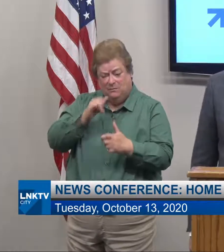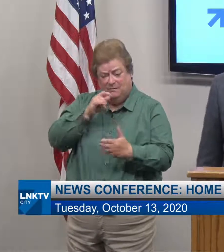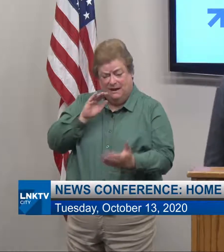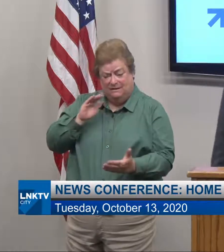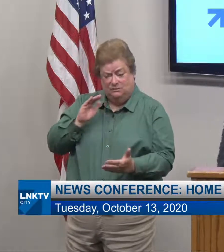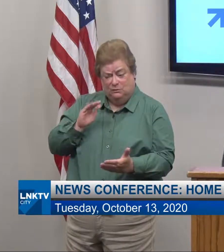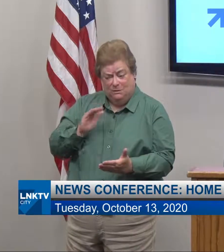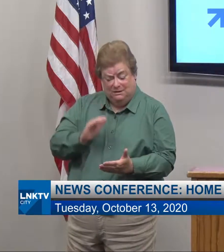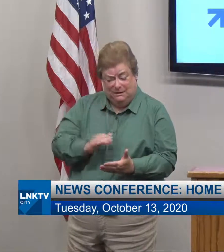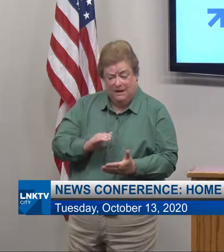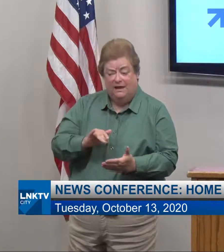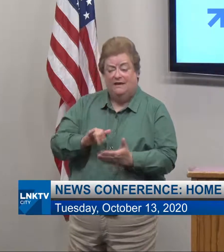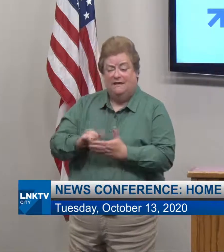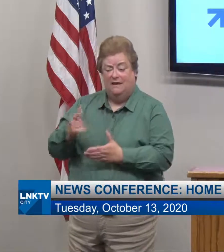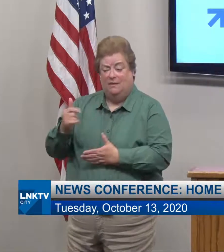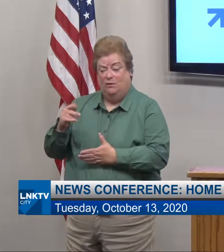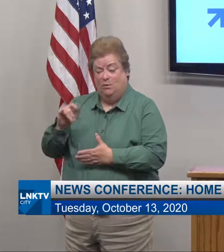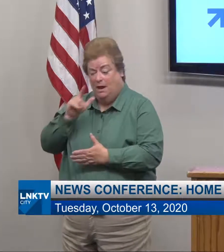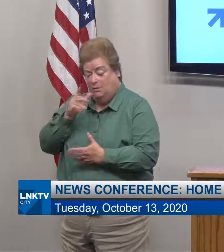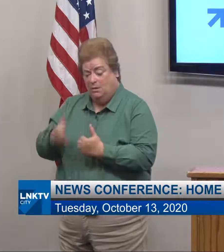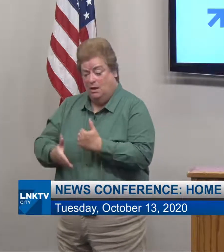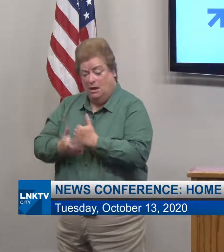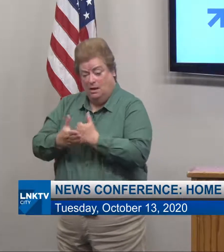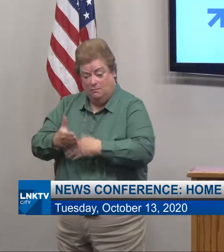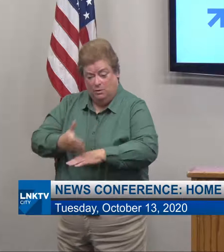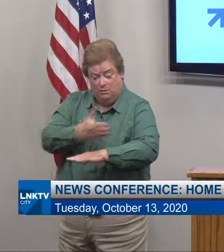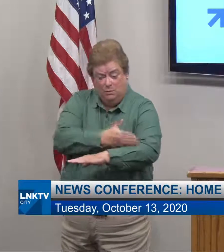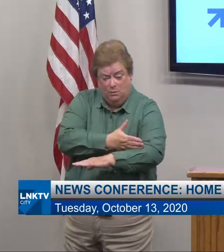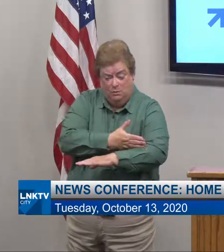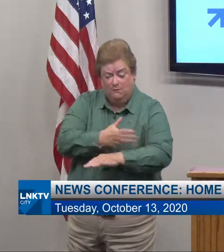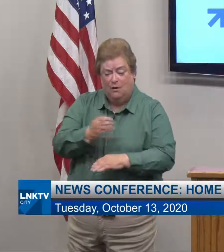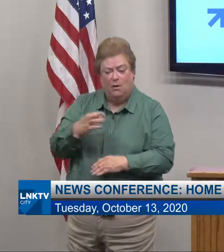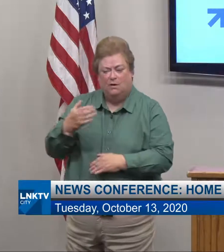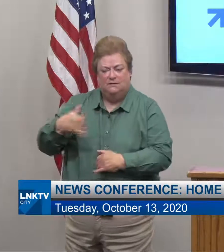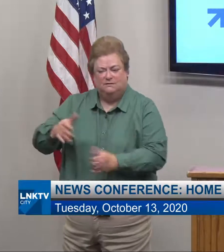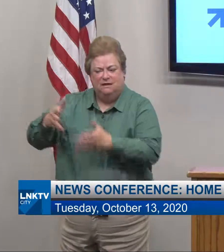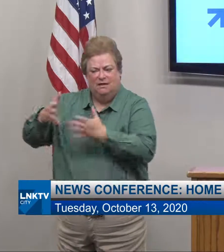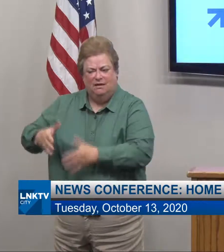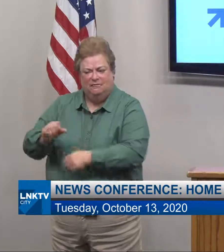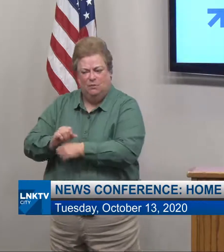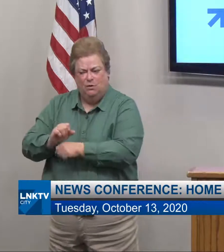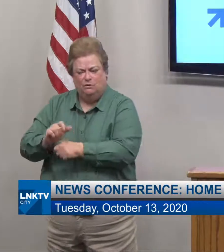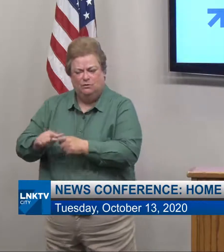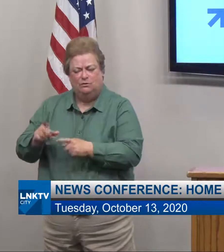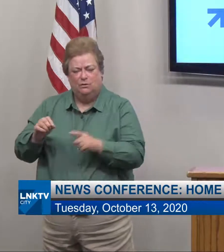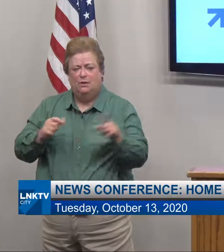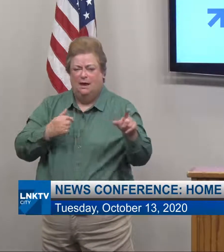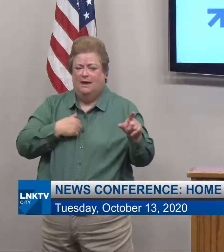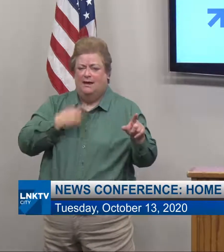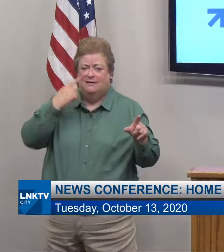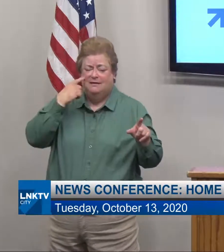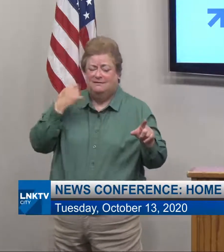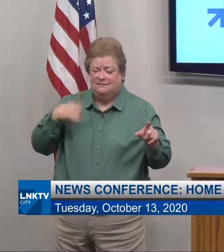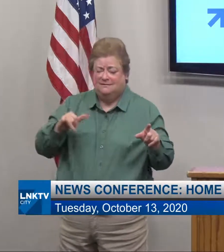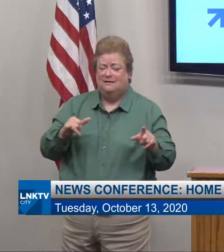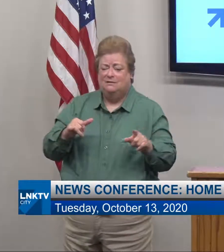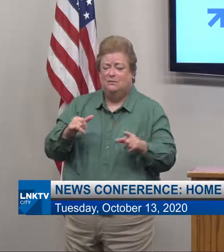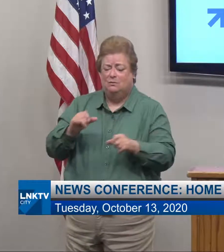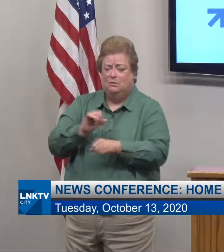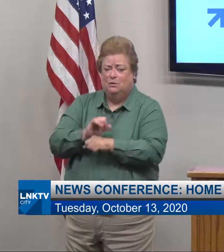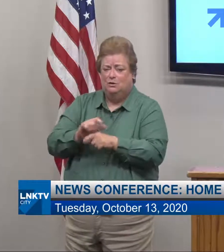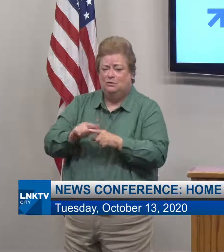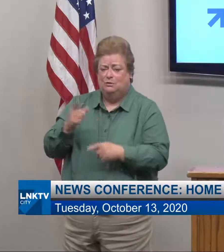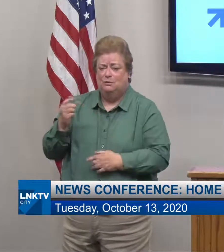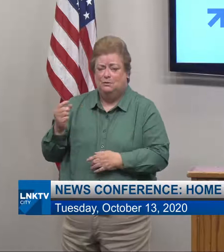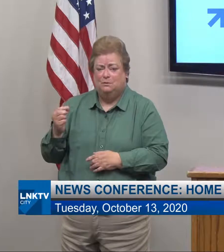help finish off, or is there still a lot of work to be done? There's a fair amount of work to be done, and I think that this is a grant that